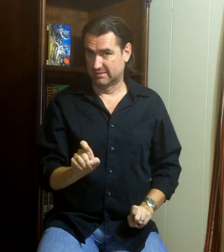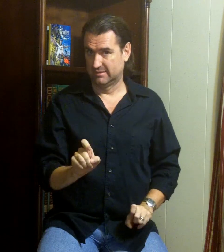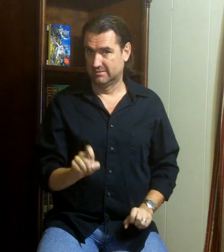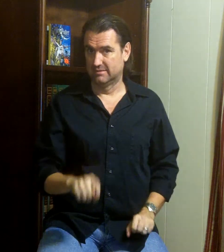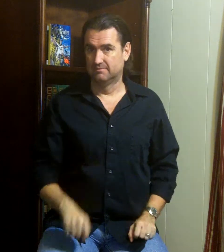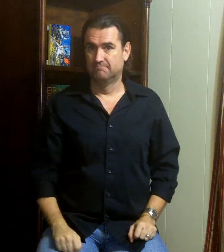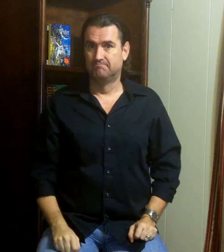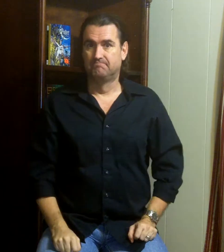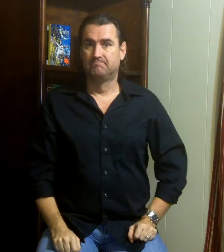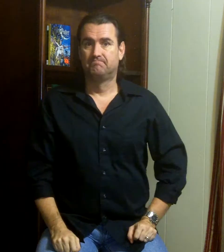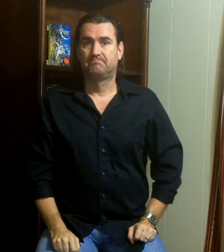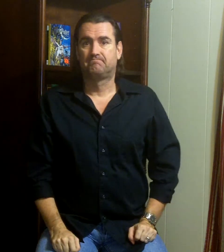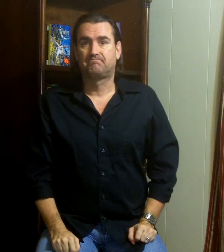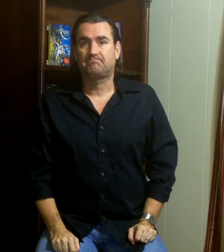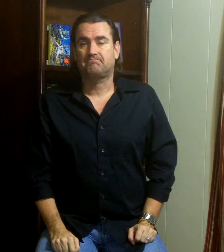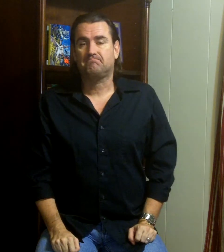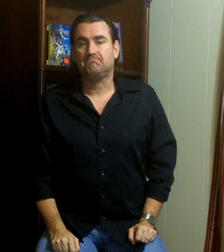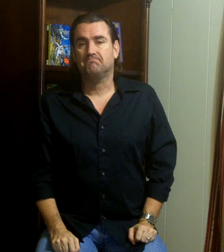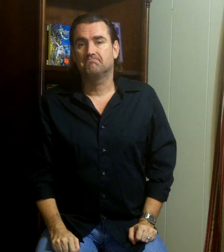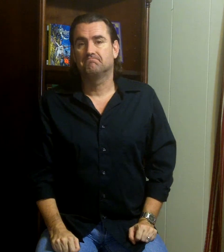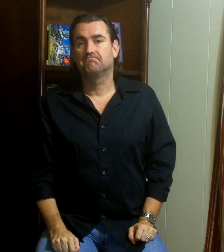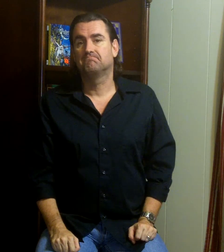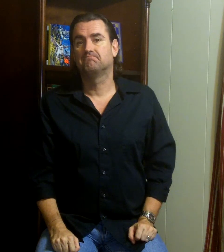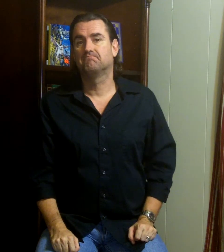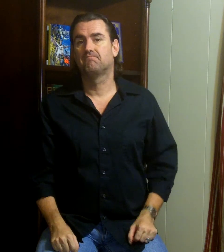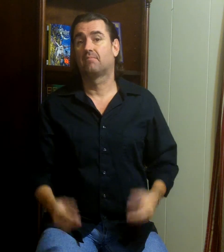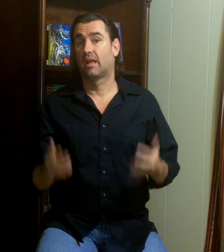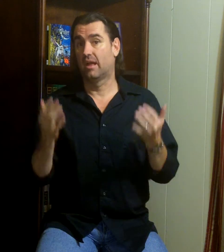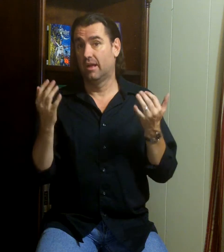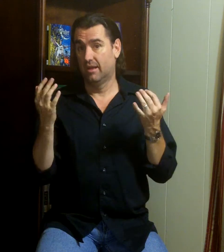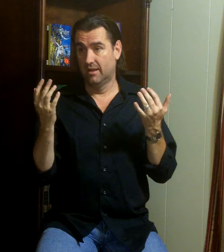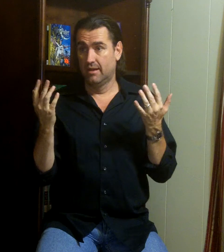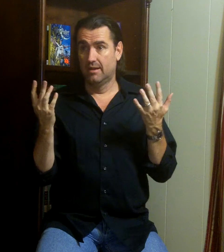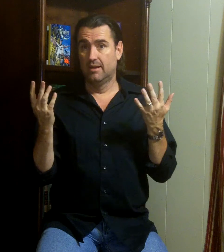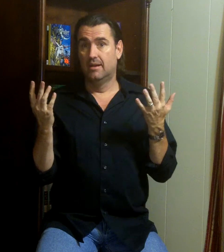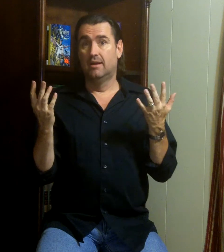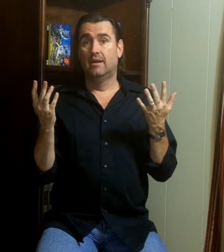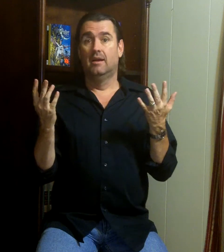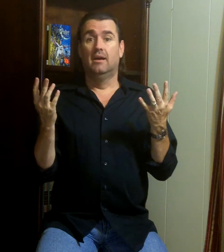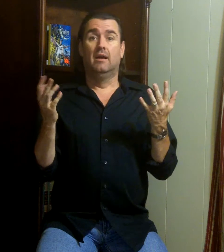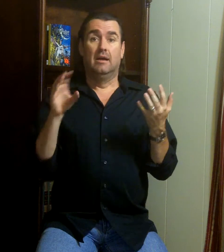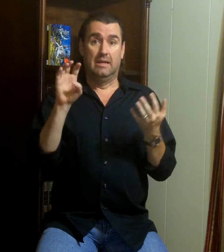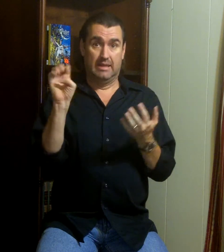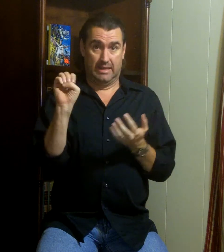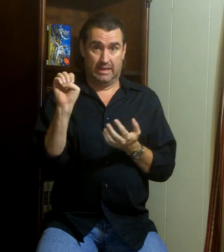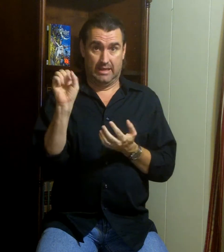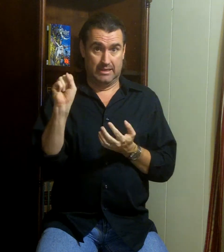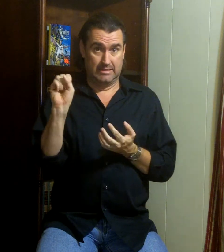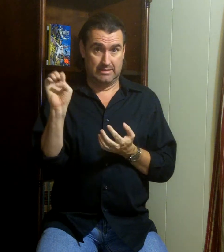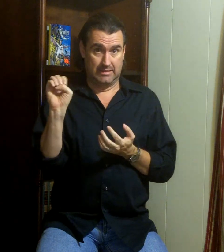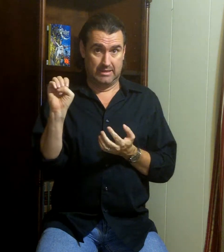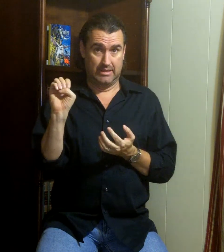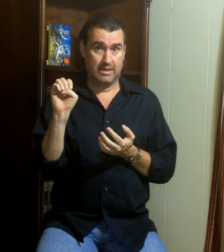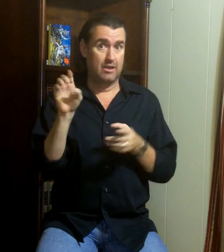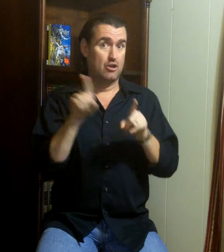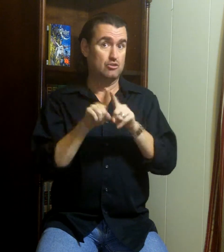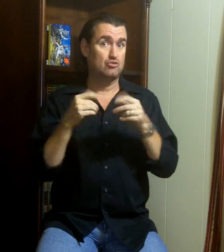of evaluation system. Now, they also have 3 options for